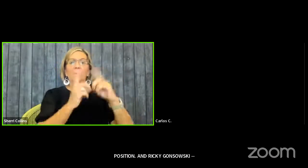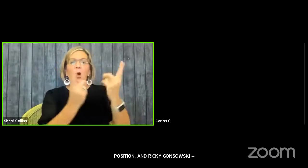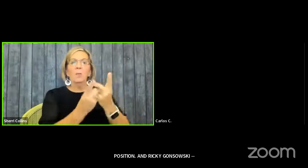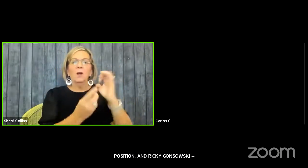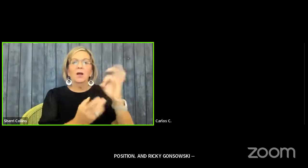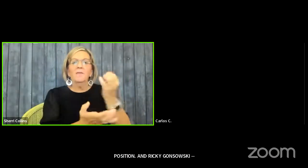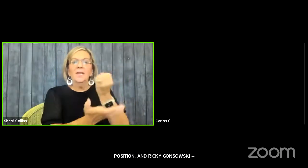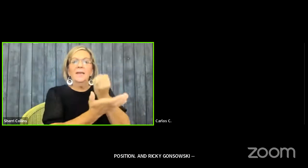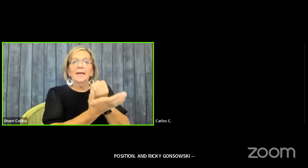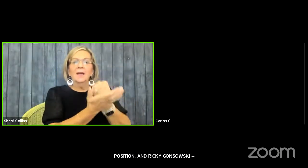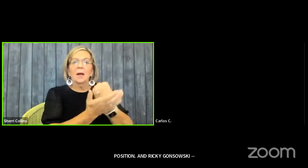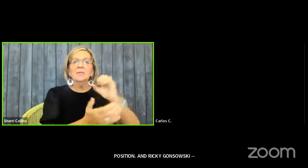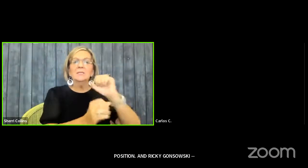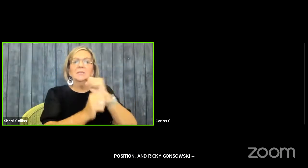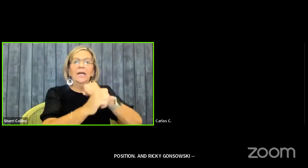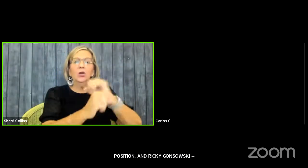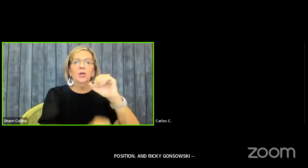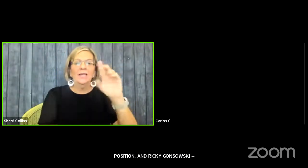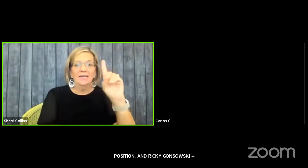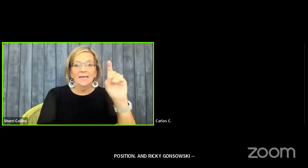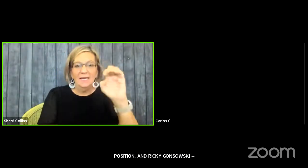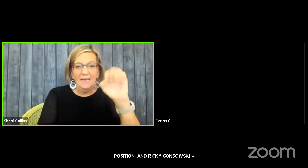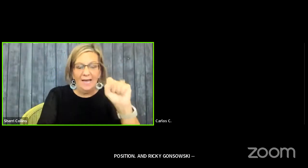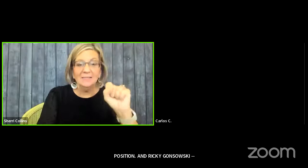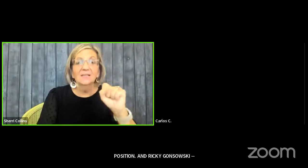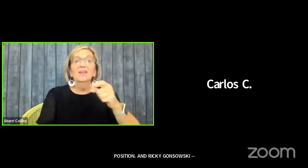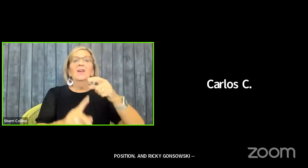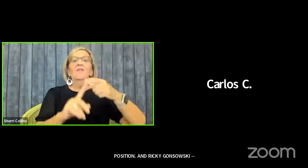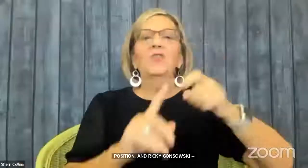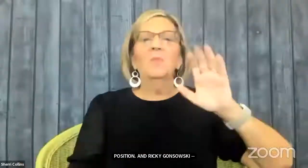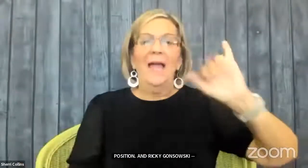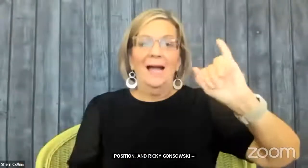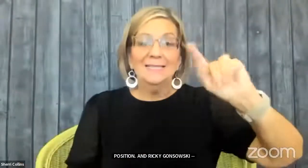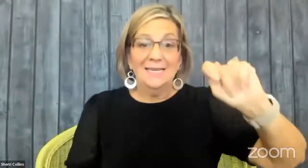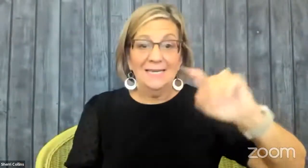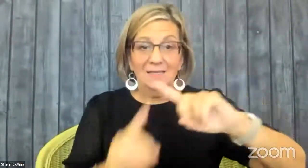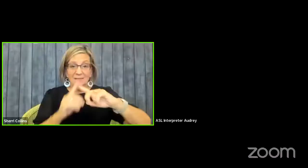from Department of Economic Security, DES,